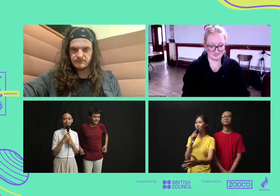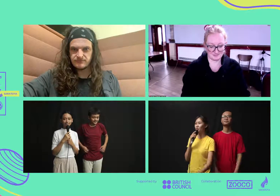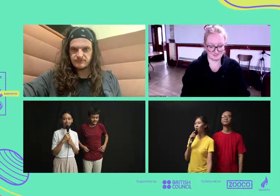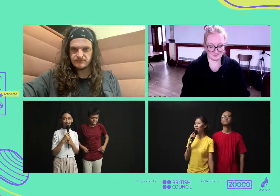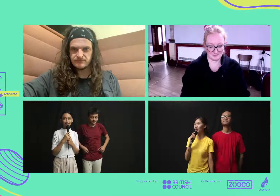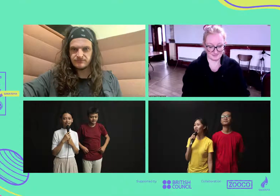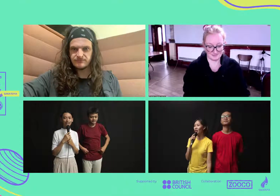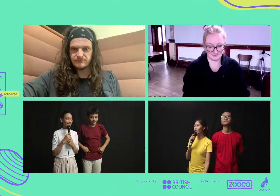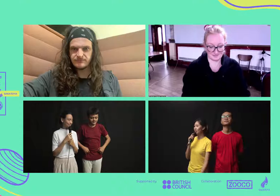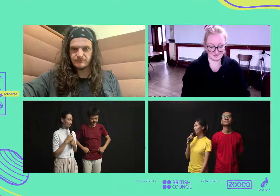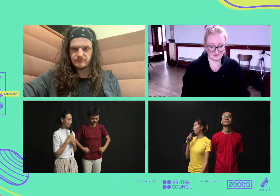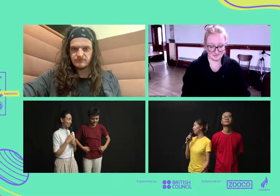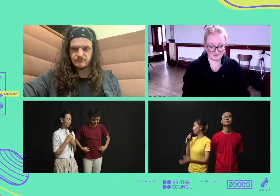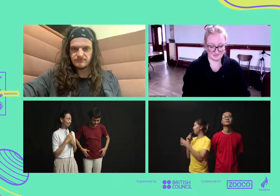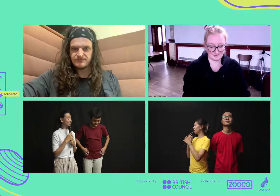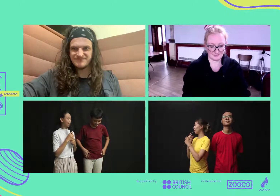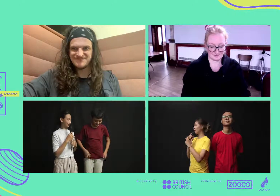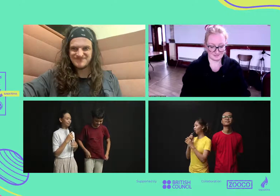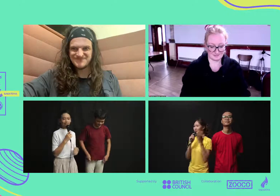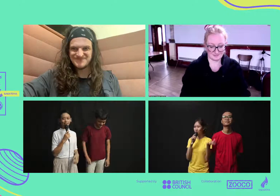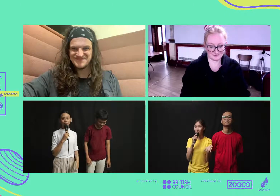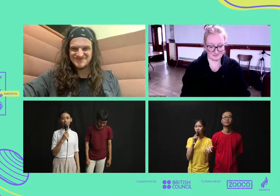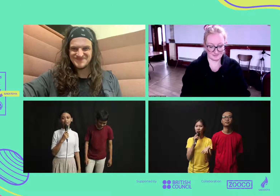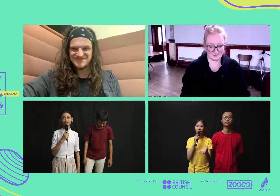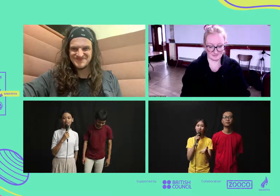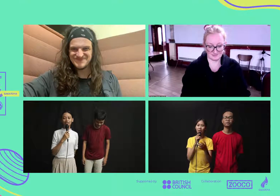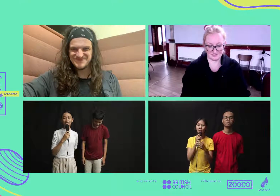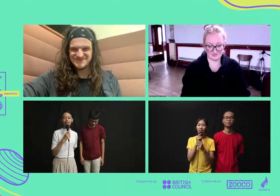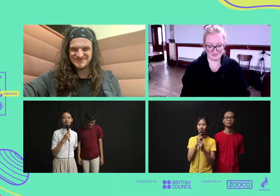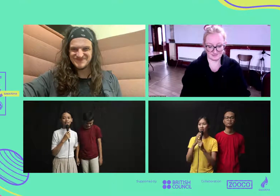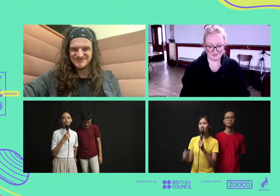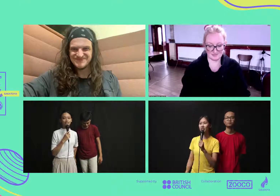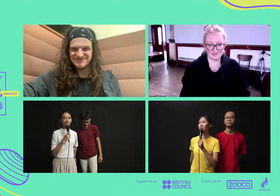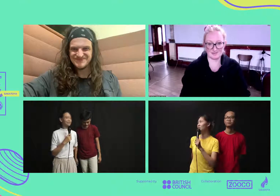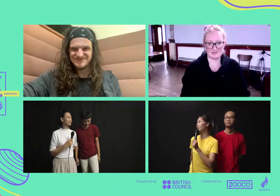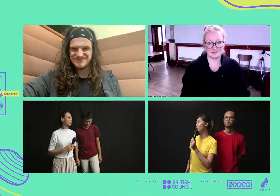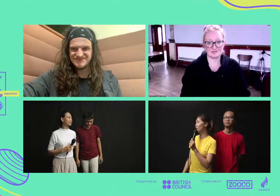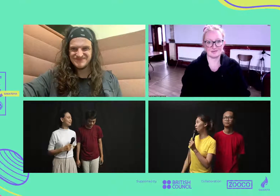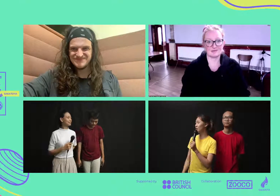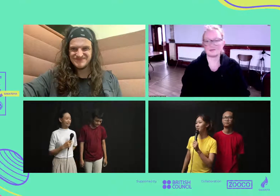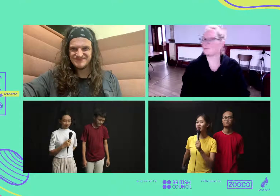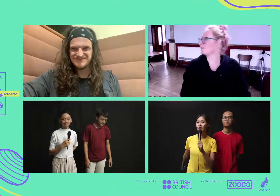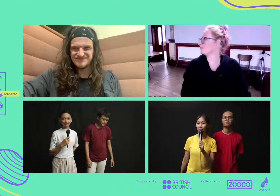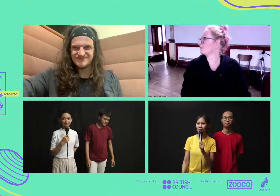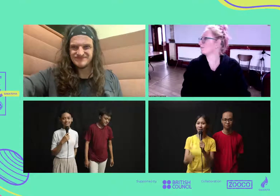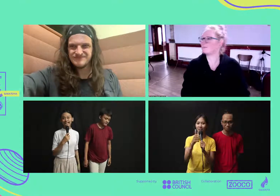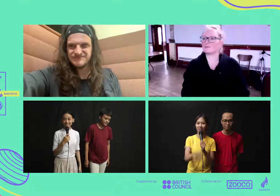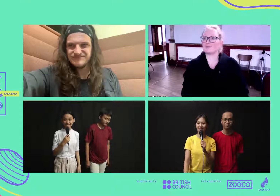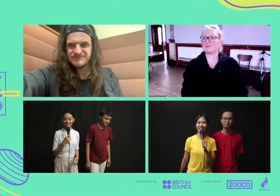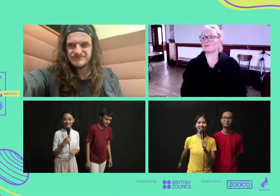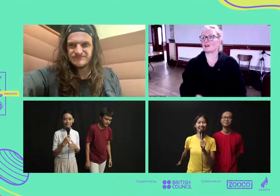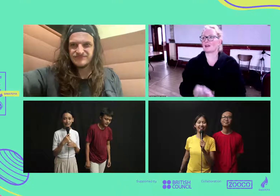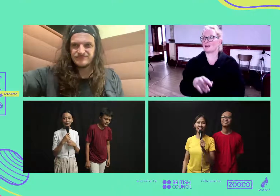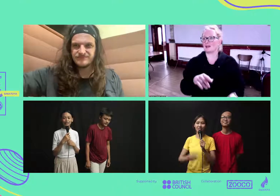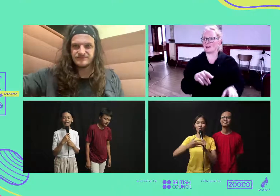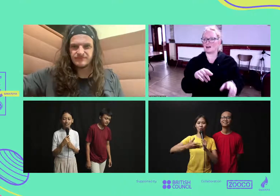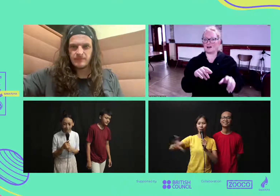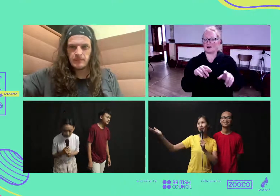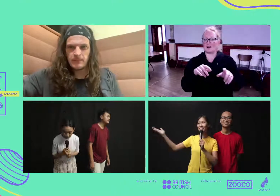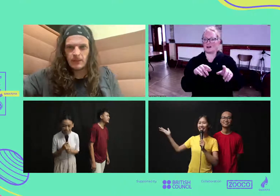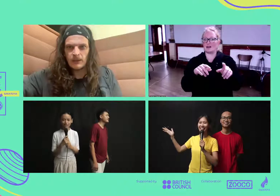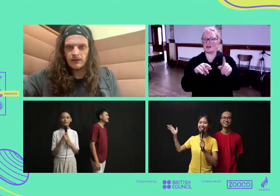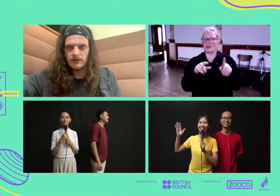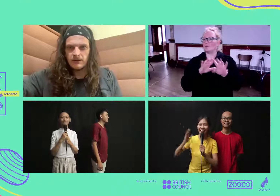experience to Us. learn Uh, about visual visual vernacular. vernacular. This our first time actually, Yes. So and it's thank so you so